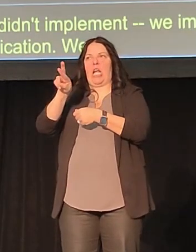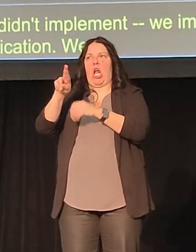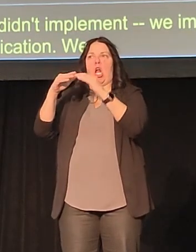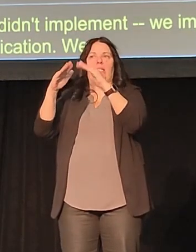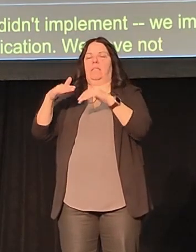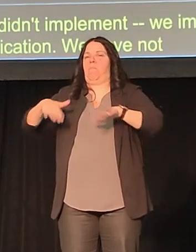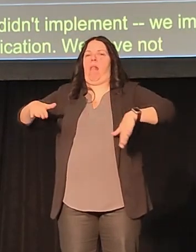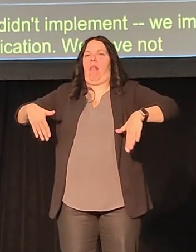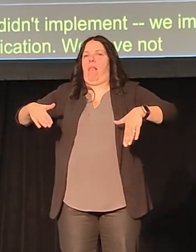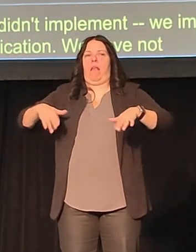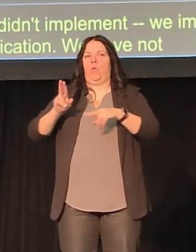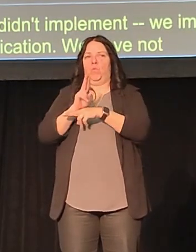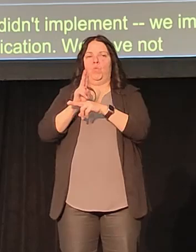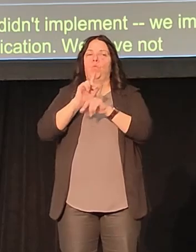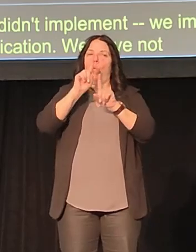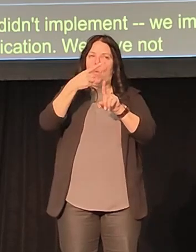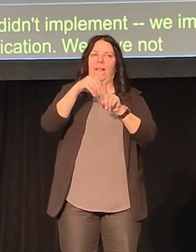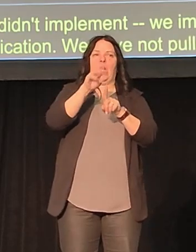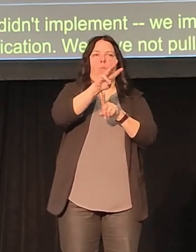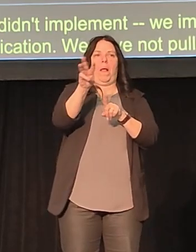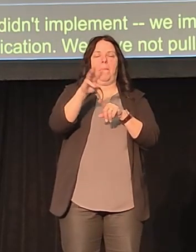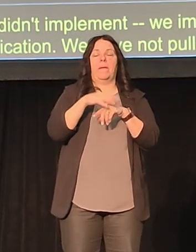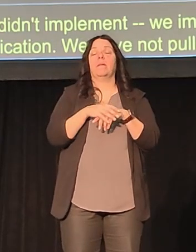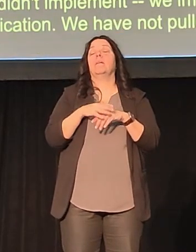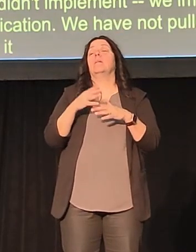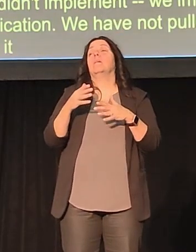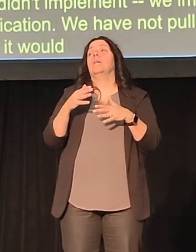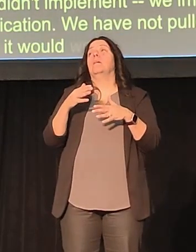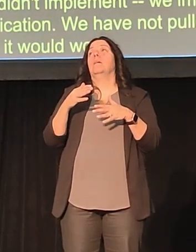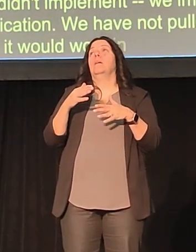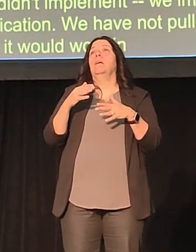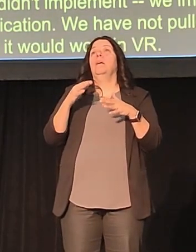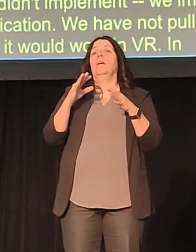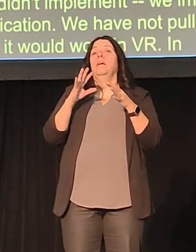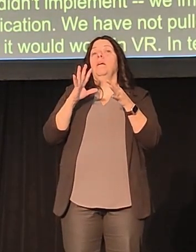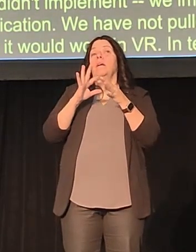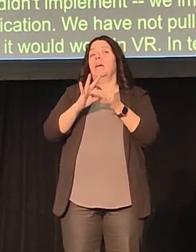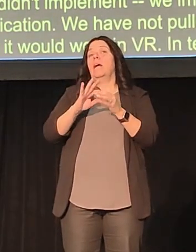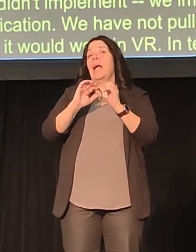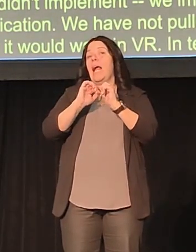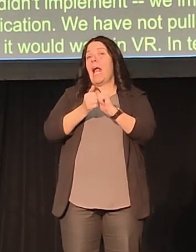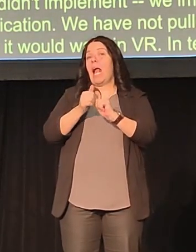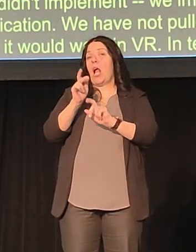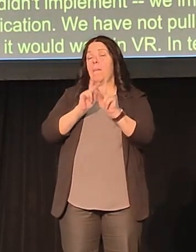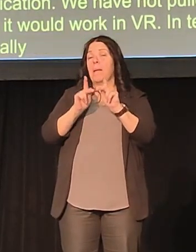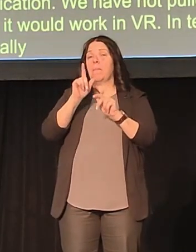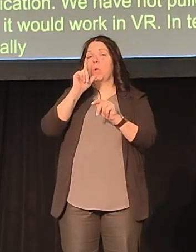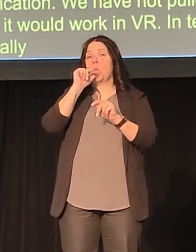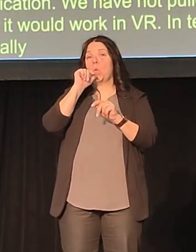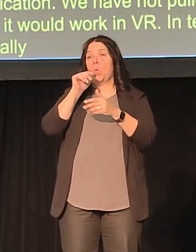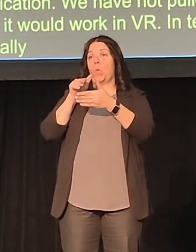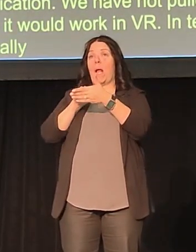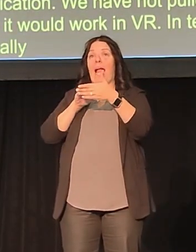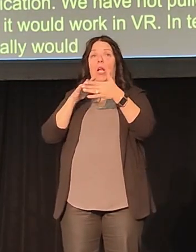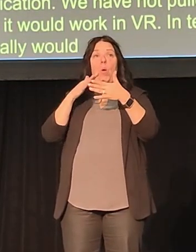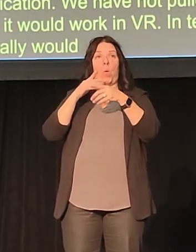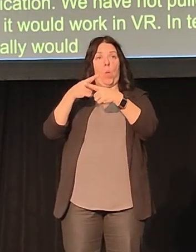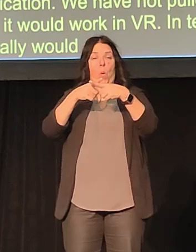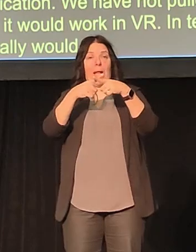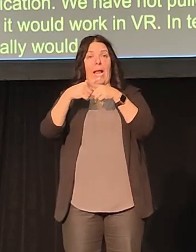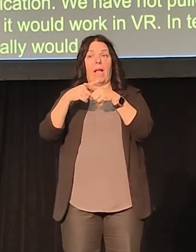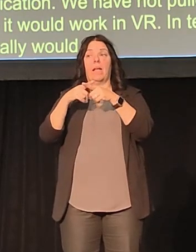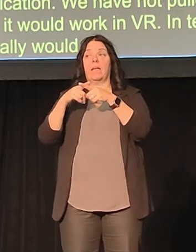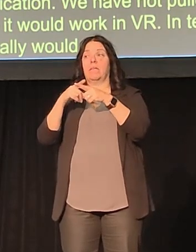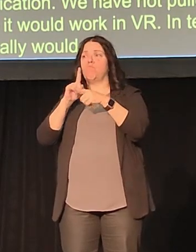terms of how it actually would, like how people who echolocate in real life translated those